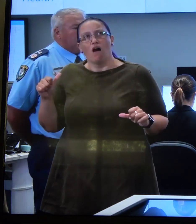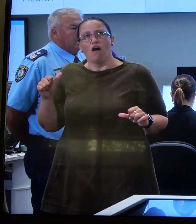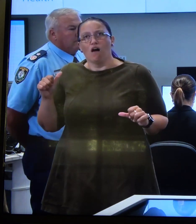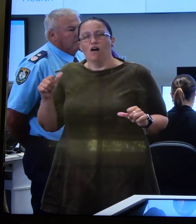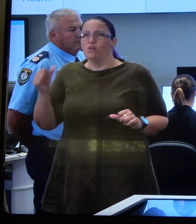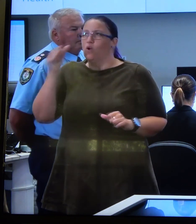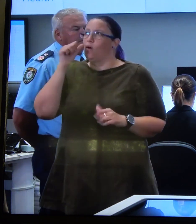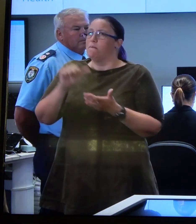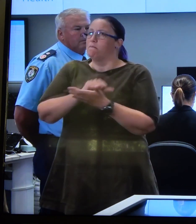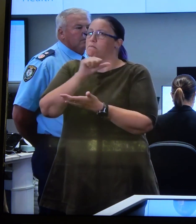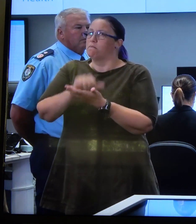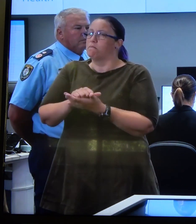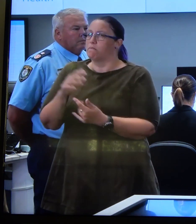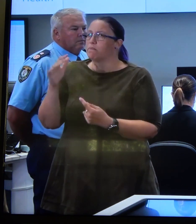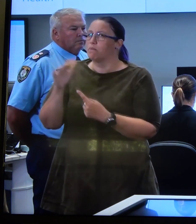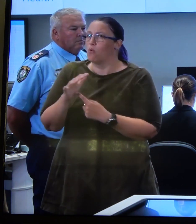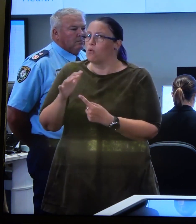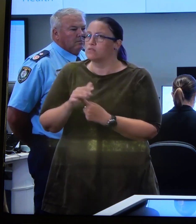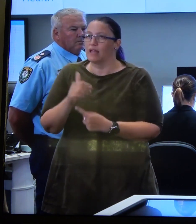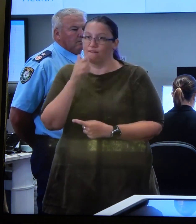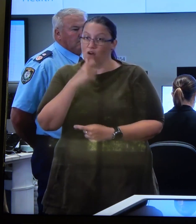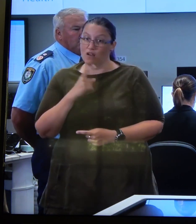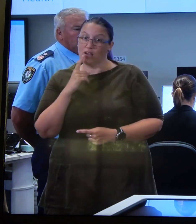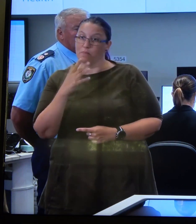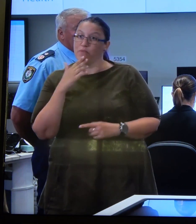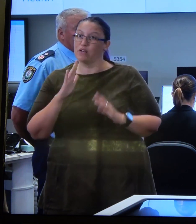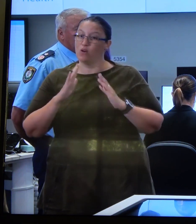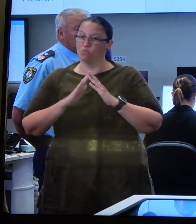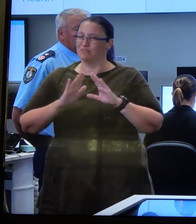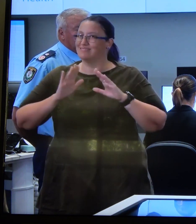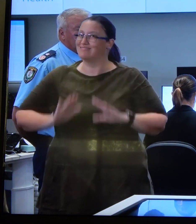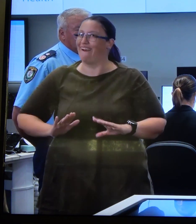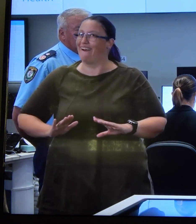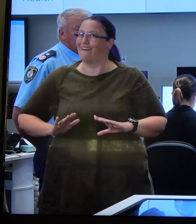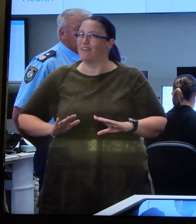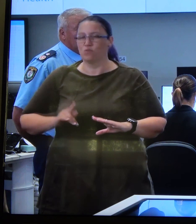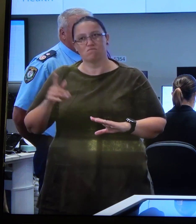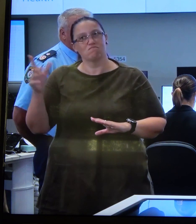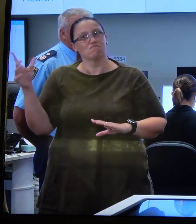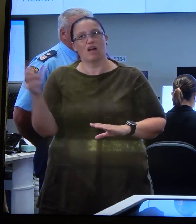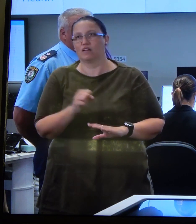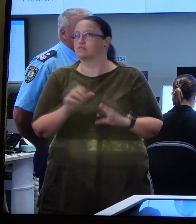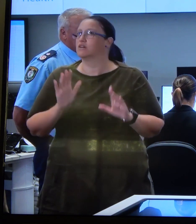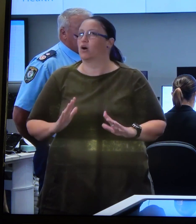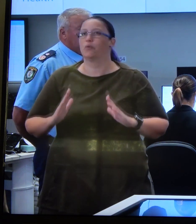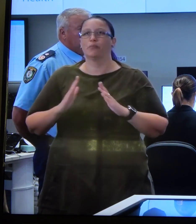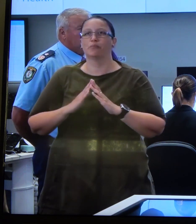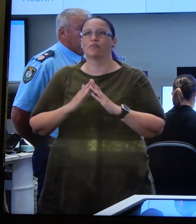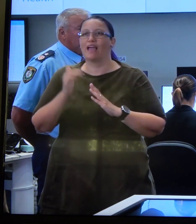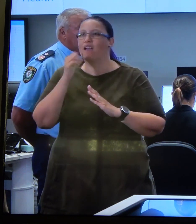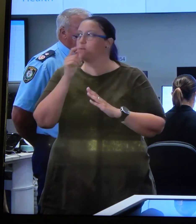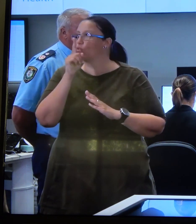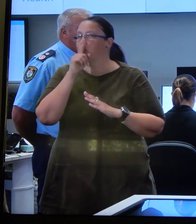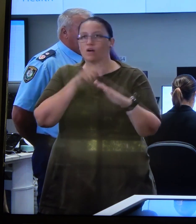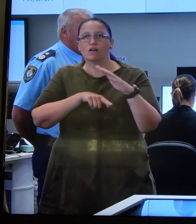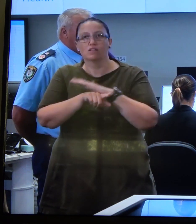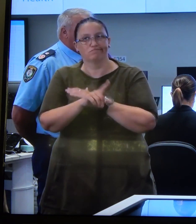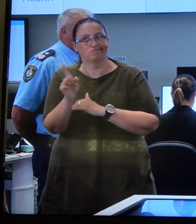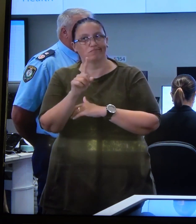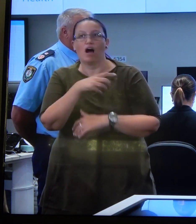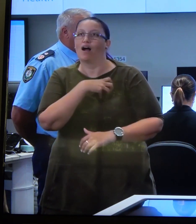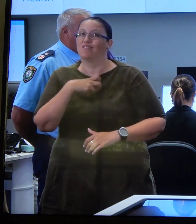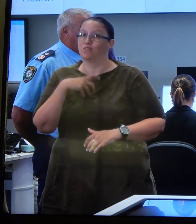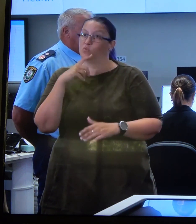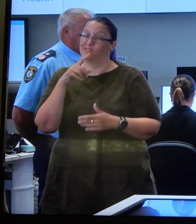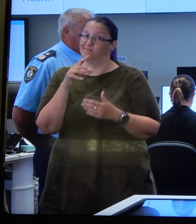importance of complying with the public health advice. And if there are breaches in that, we work in a whole of government way to